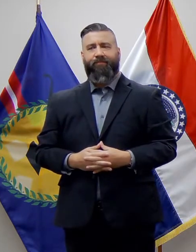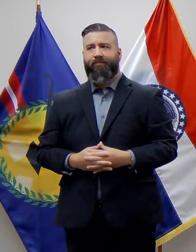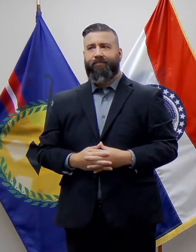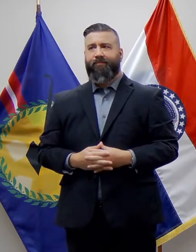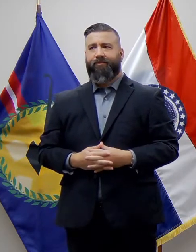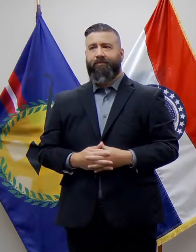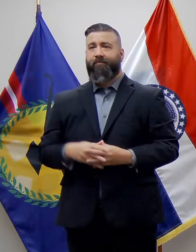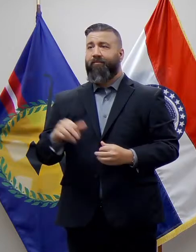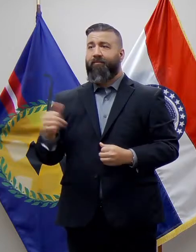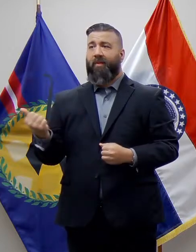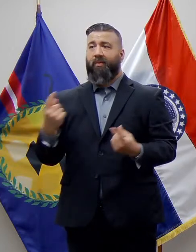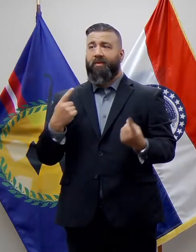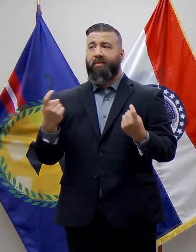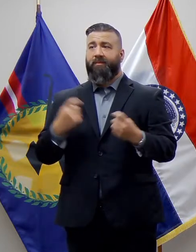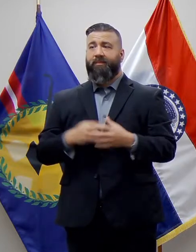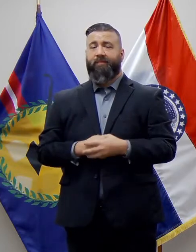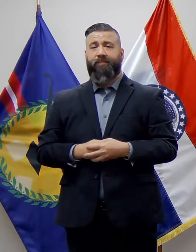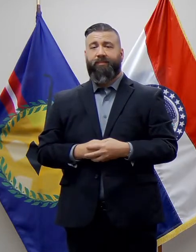Any other questions?